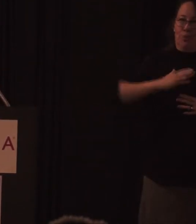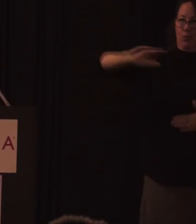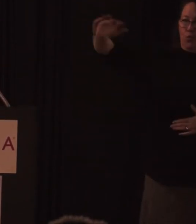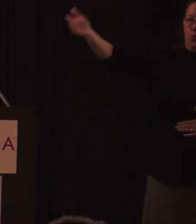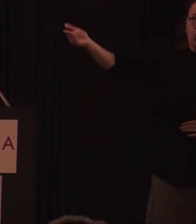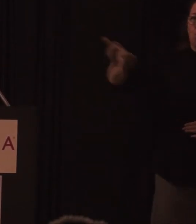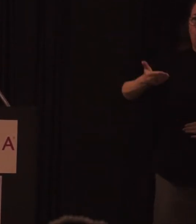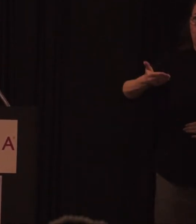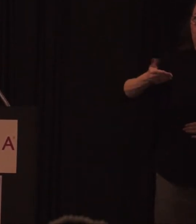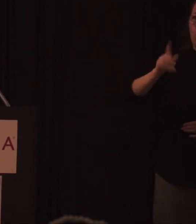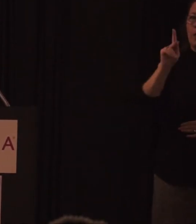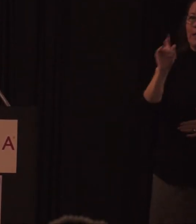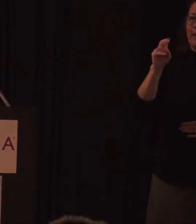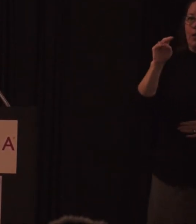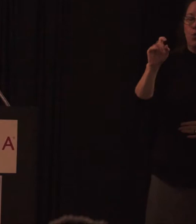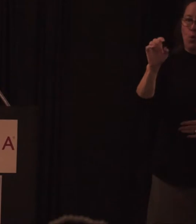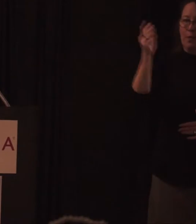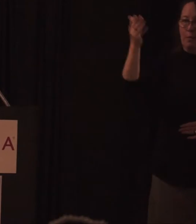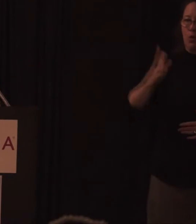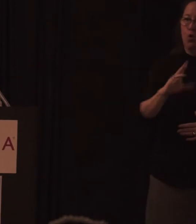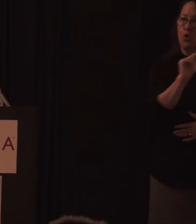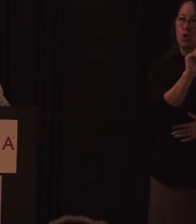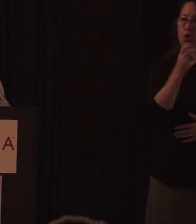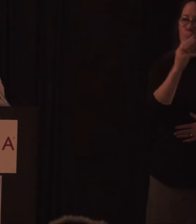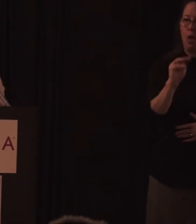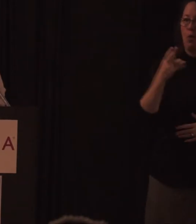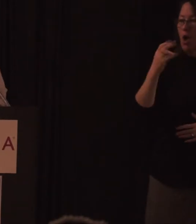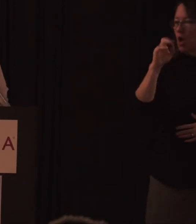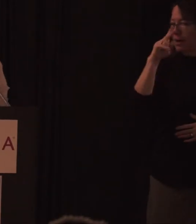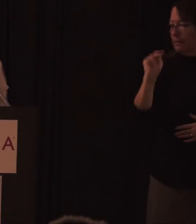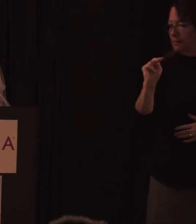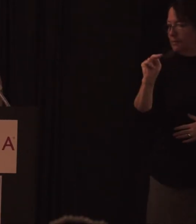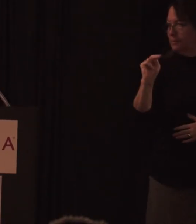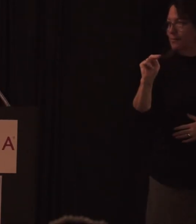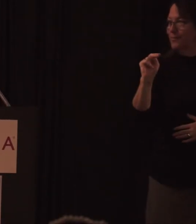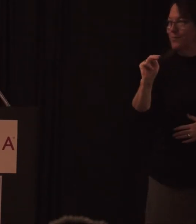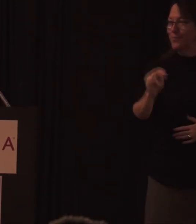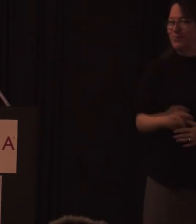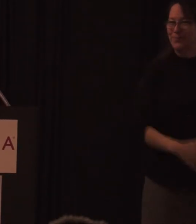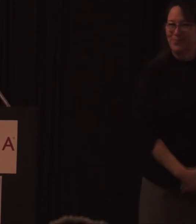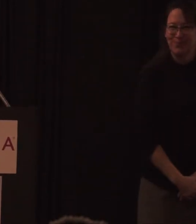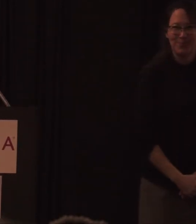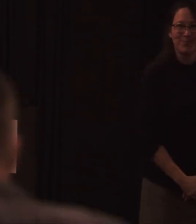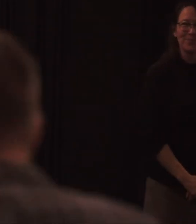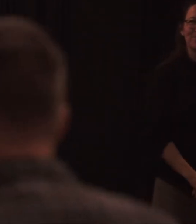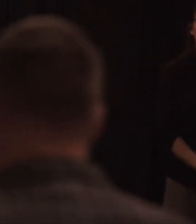to introduce our keynote speaker, Senator Tom Harkin.